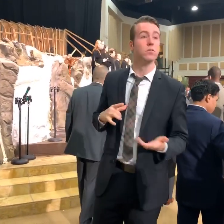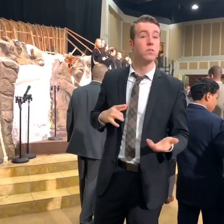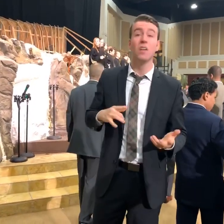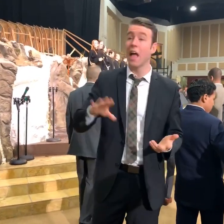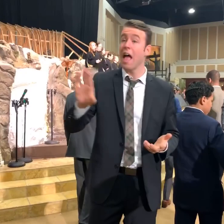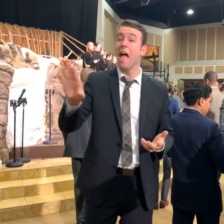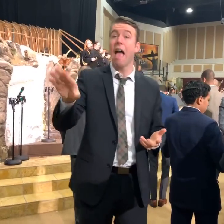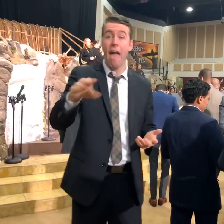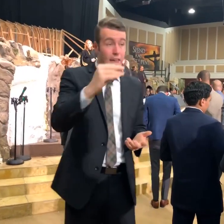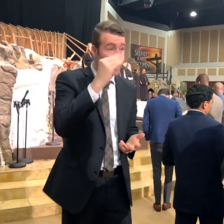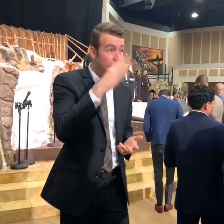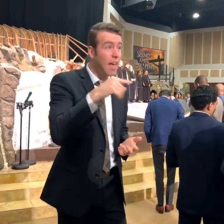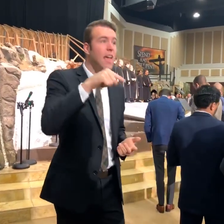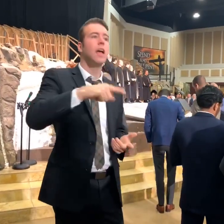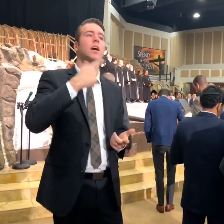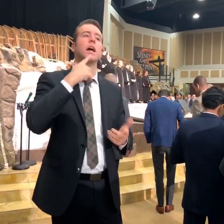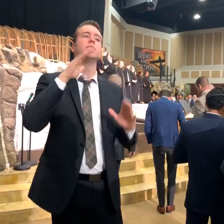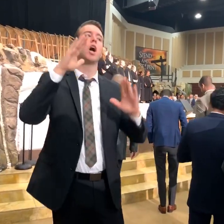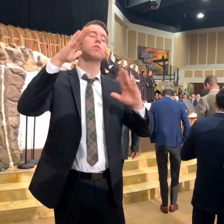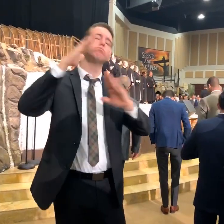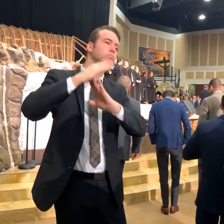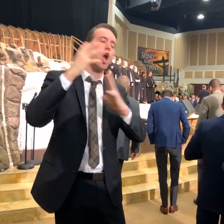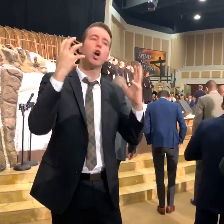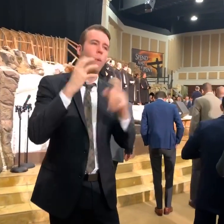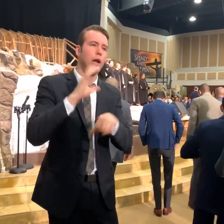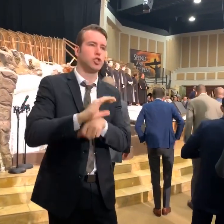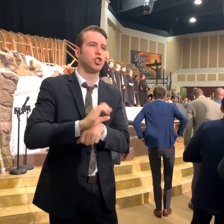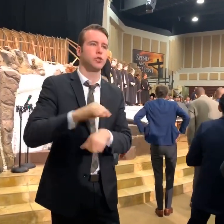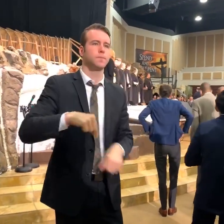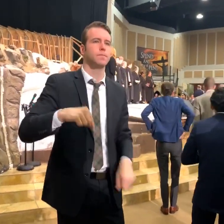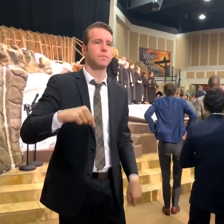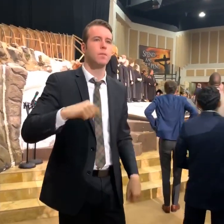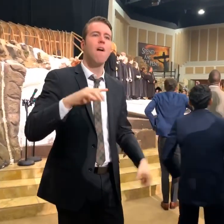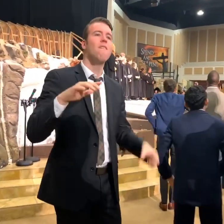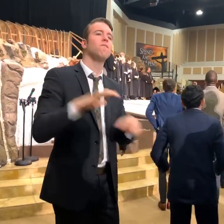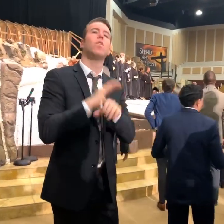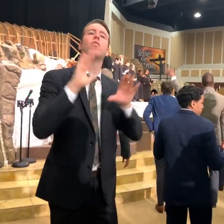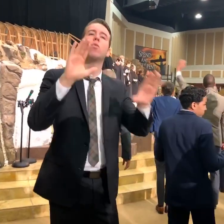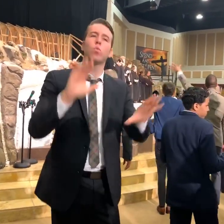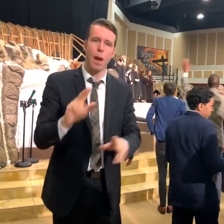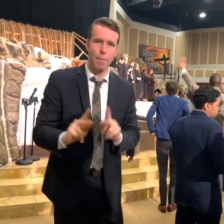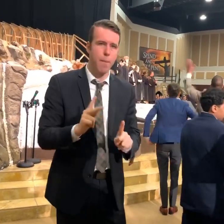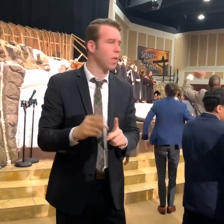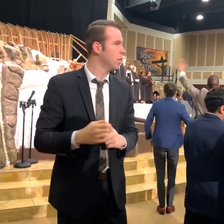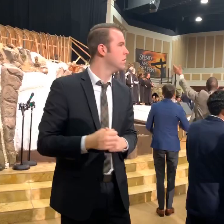Hey, this is a great church. Full of great people. Amen.